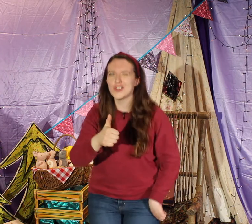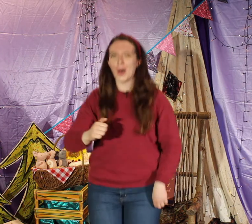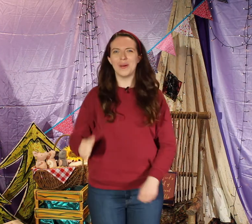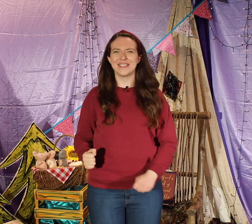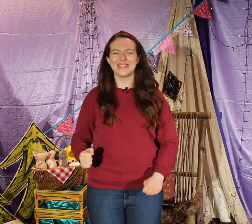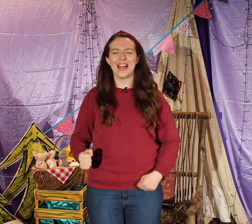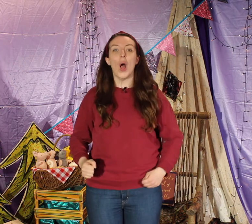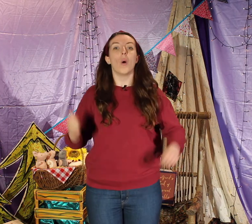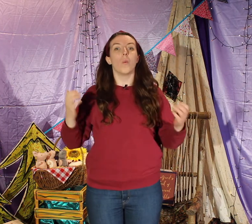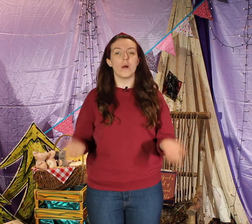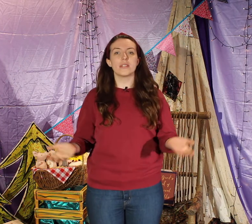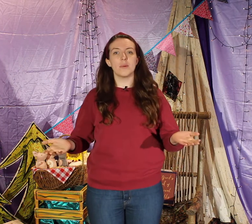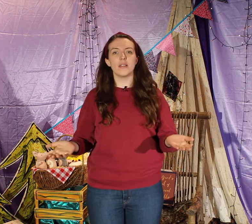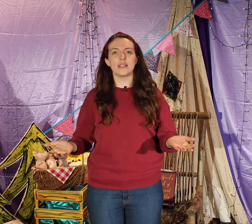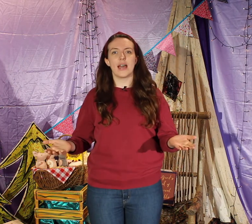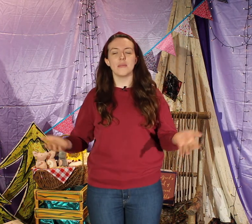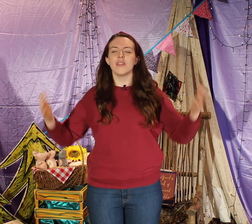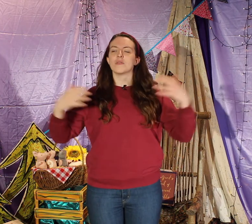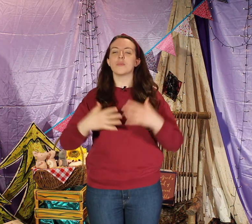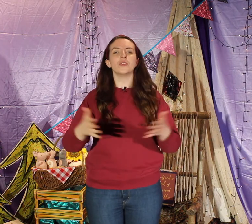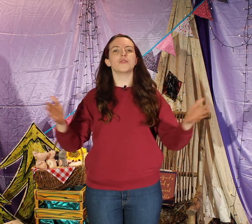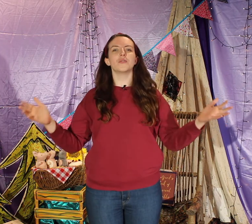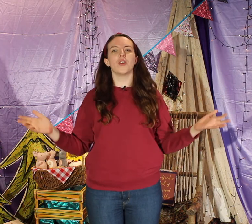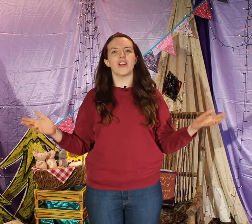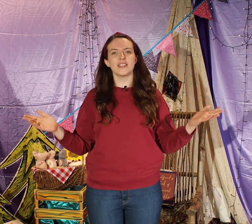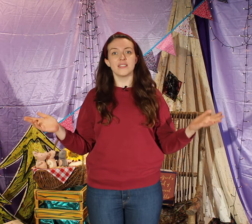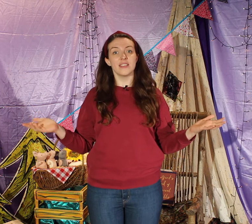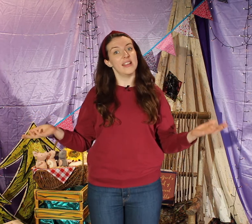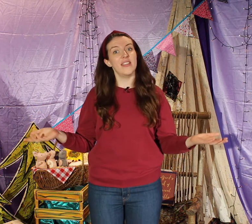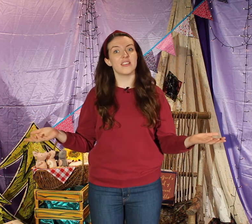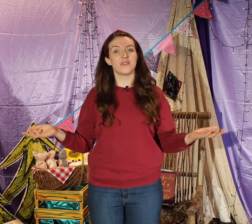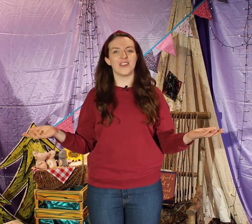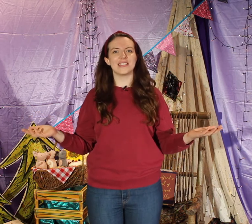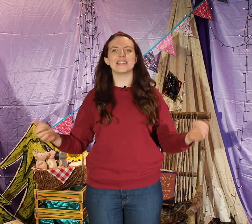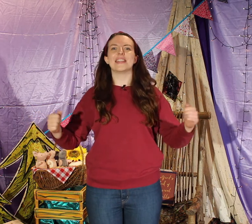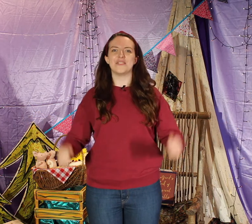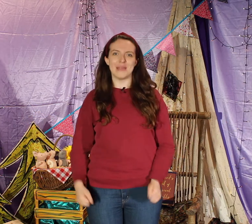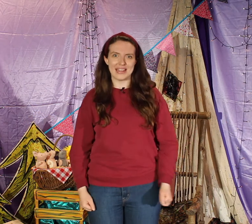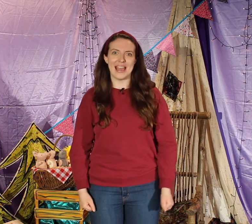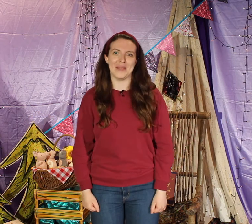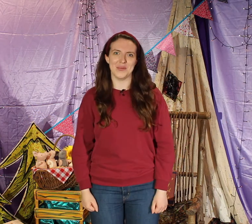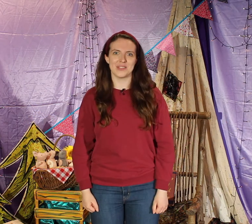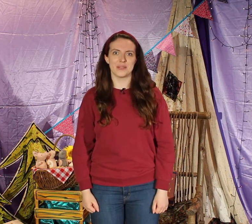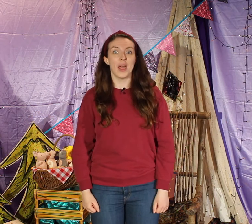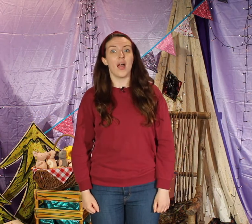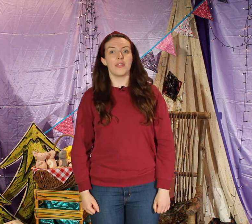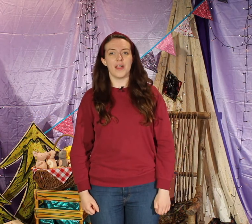job. Once upon a time, there was a beautiful forest. And in this forest lived many animals. There